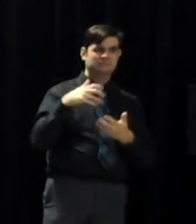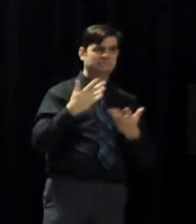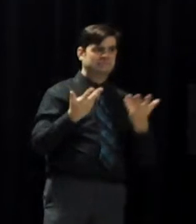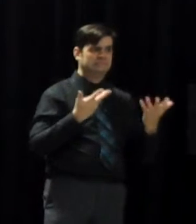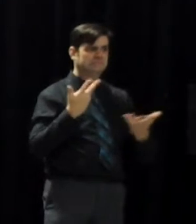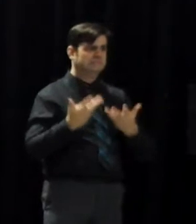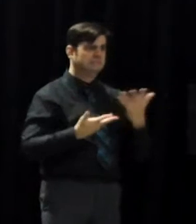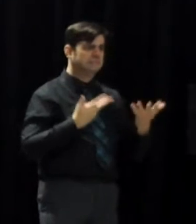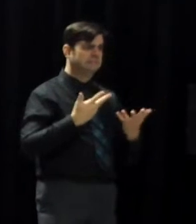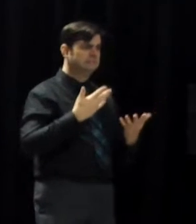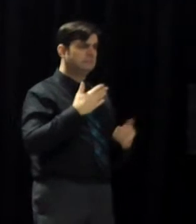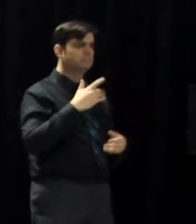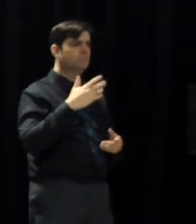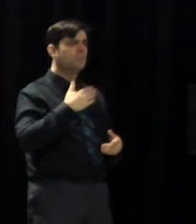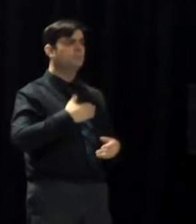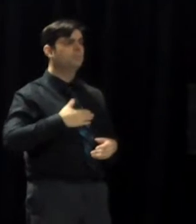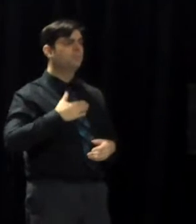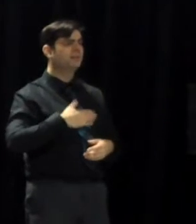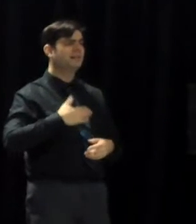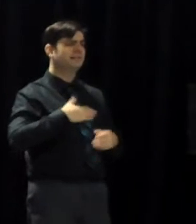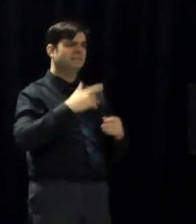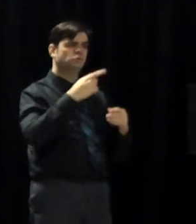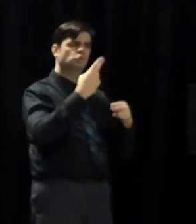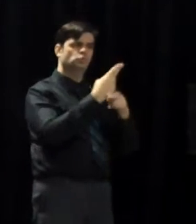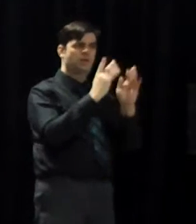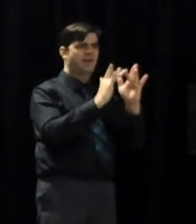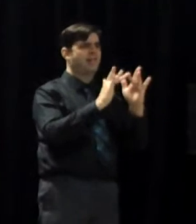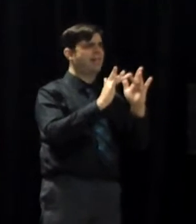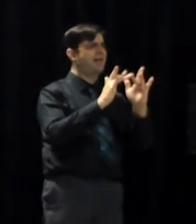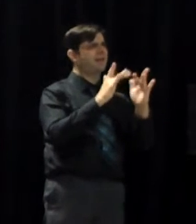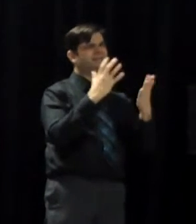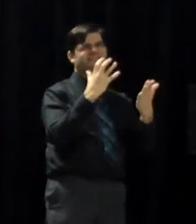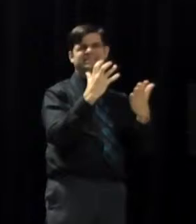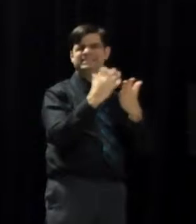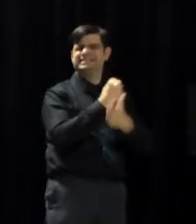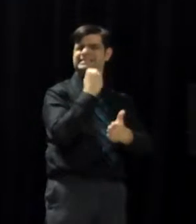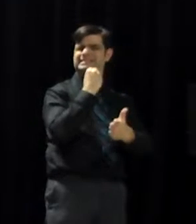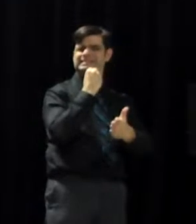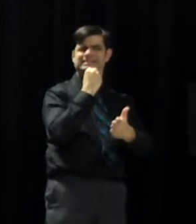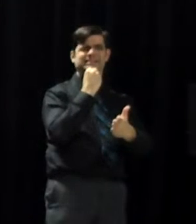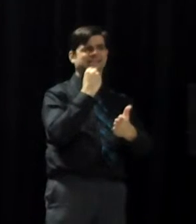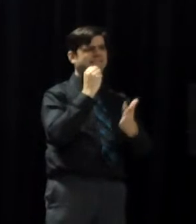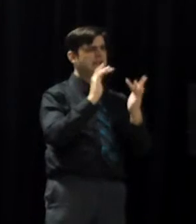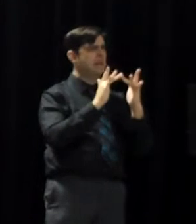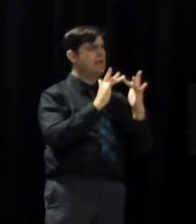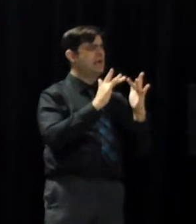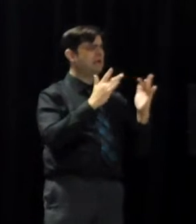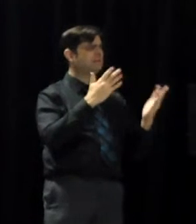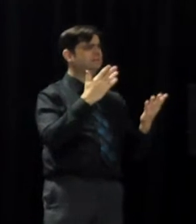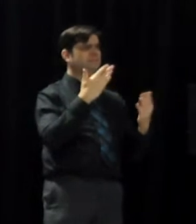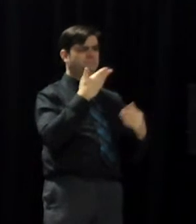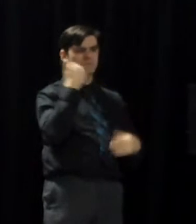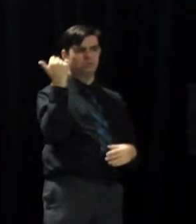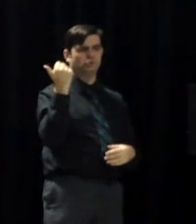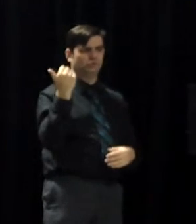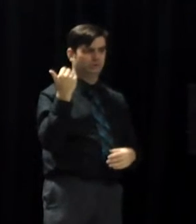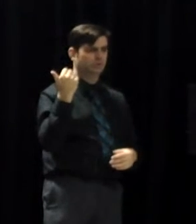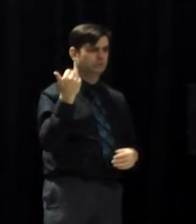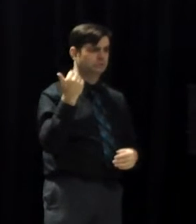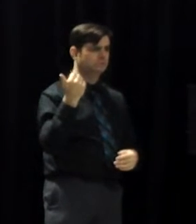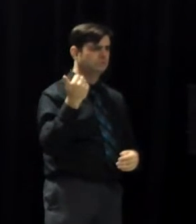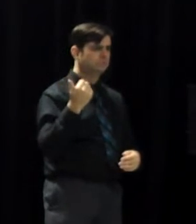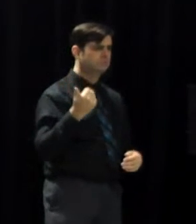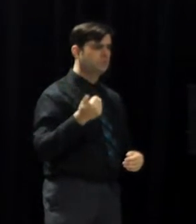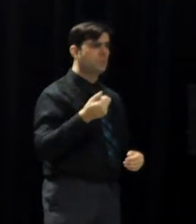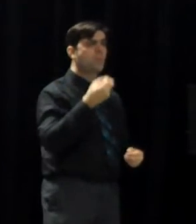have drop boxes at the town halls if you want to drop them off, to please look at that and take advantage of